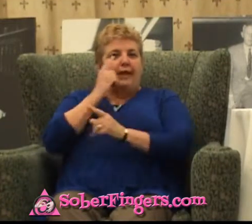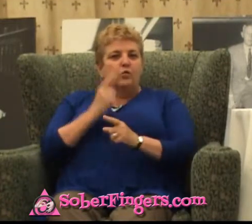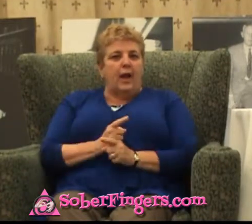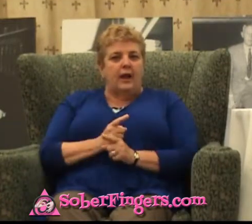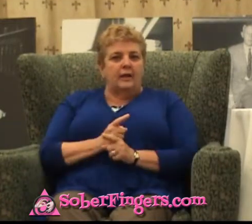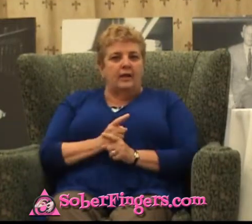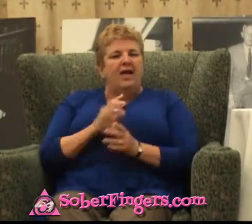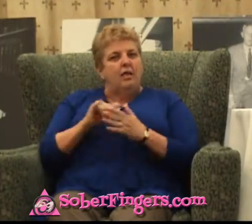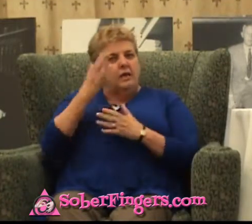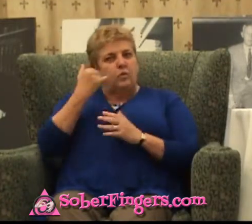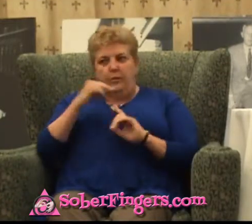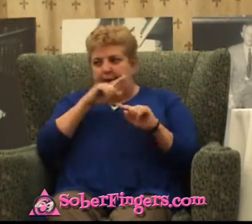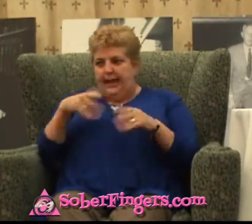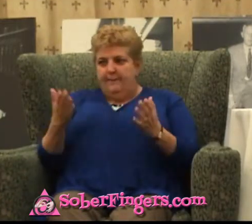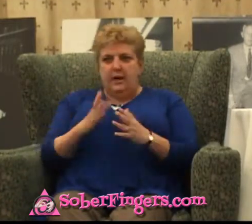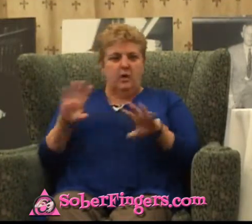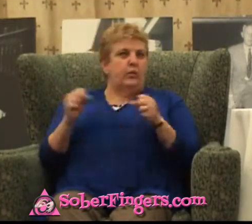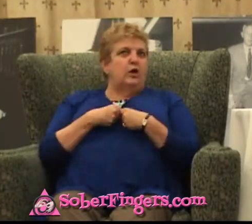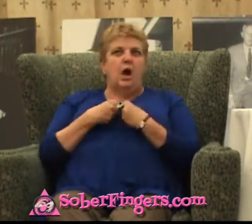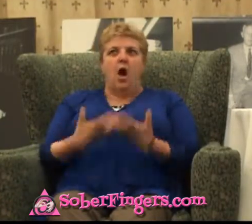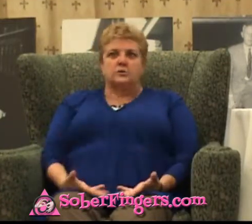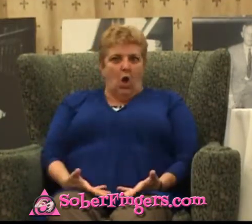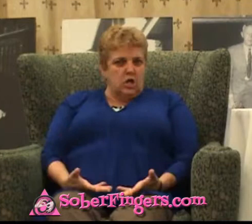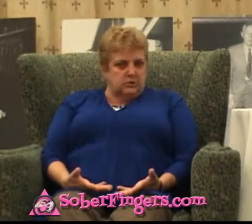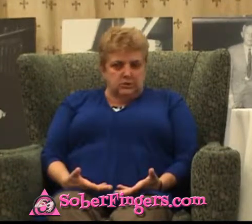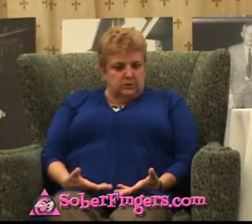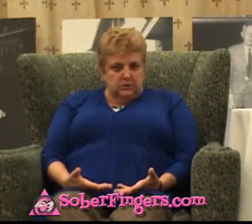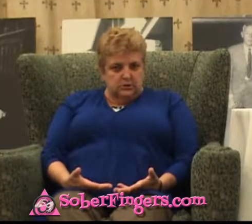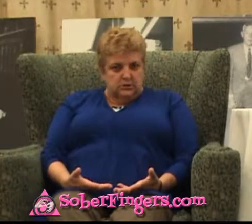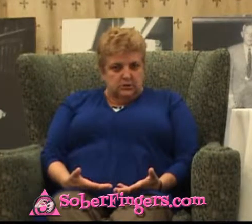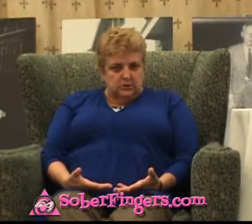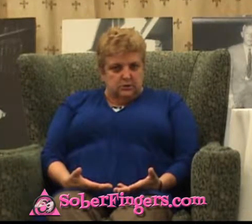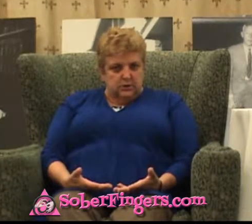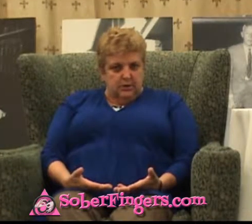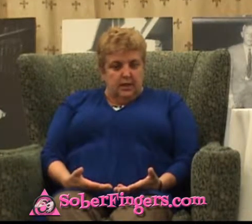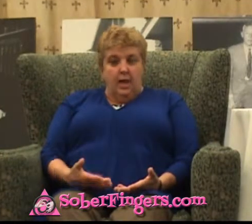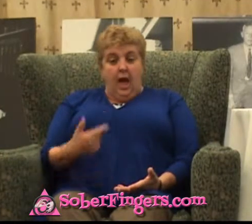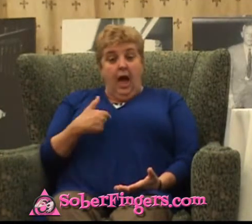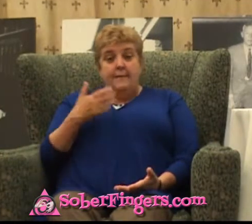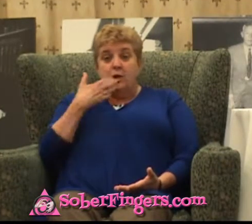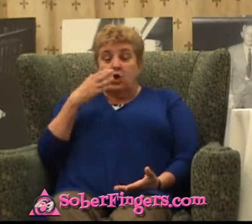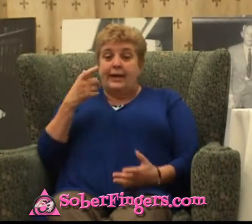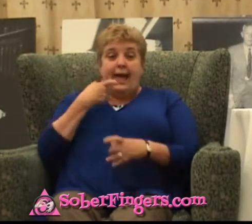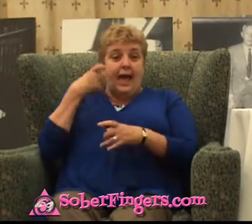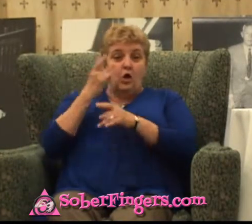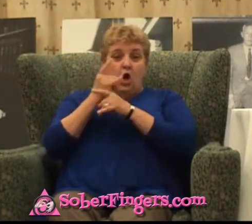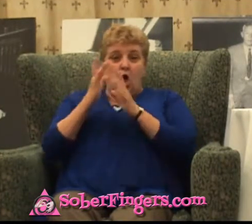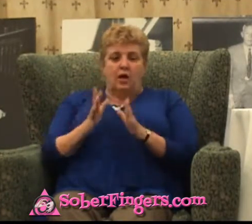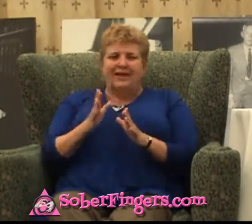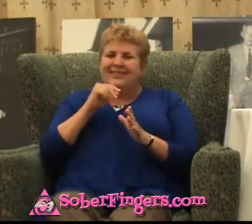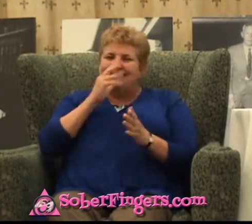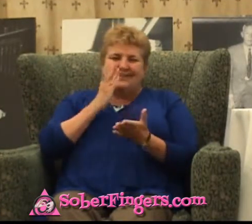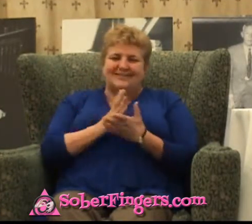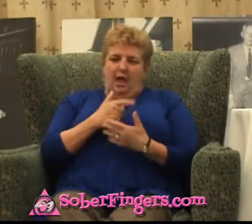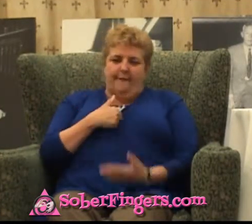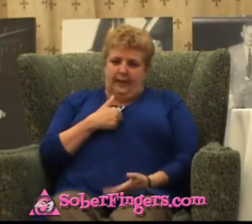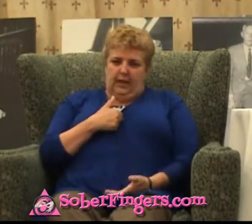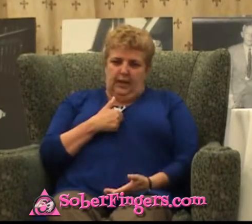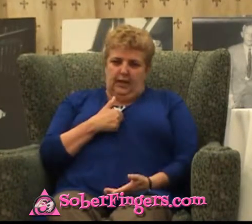exhausted. Absolutely no wonder at all. But you know, I'm a good alcoholic, so I go home. That isn't going to stop me. I'm not invited to any more